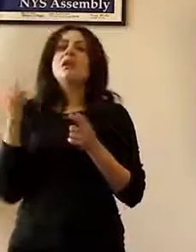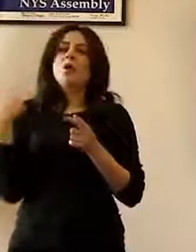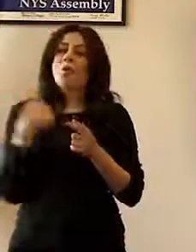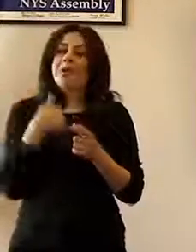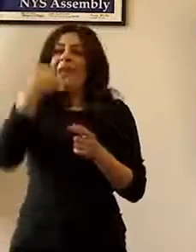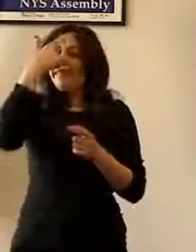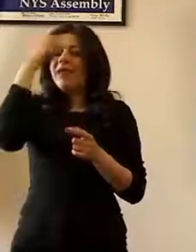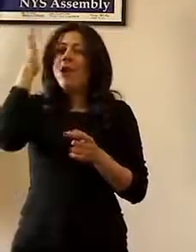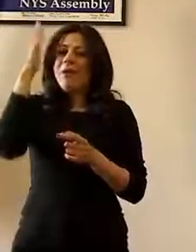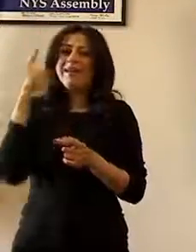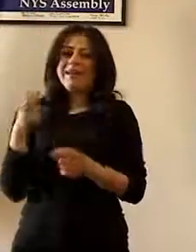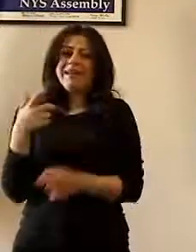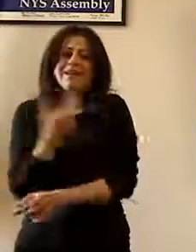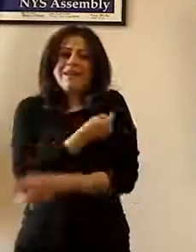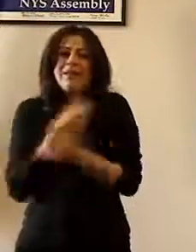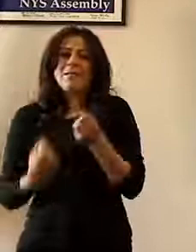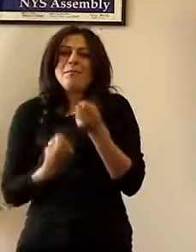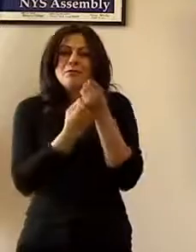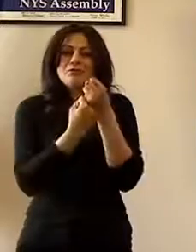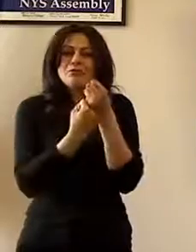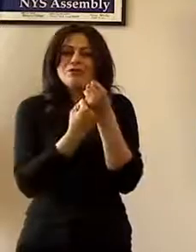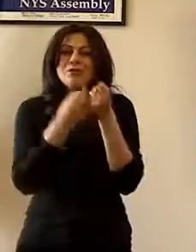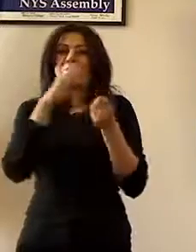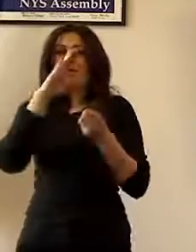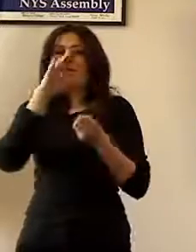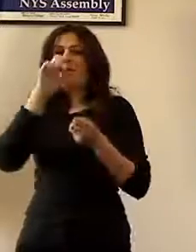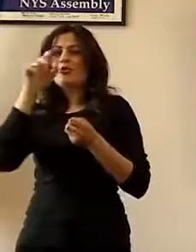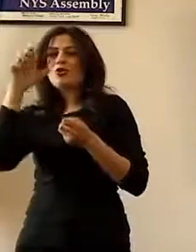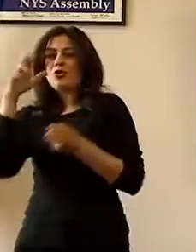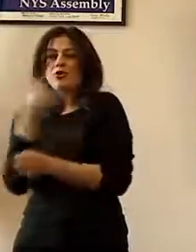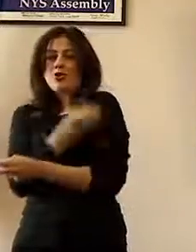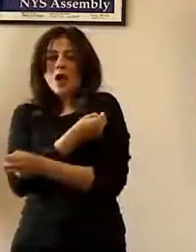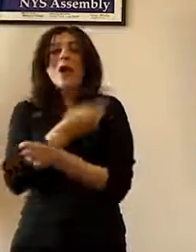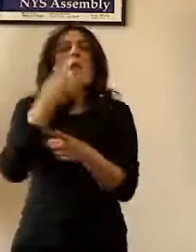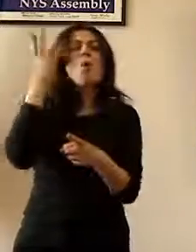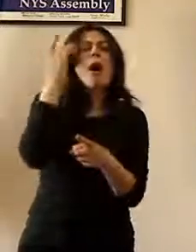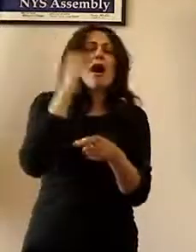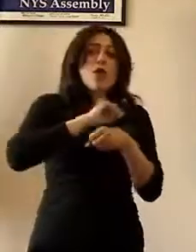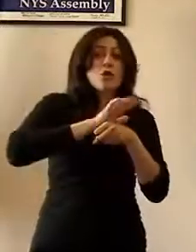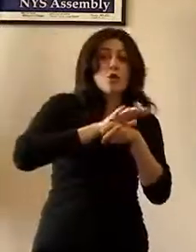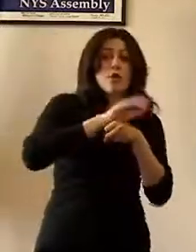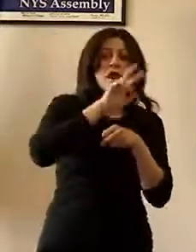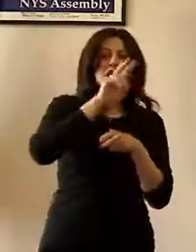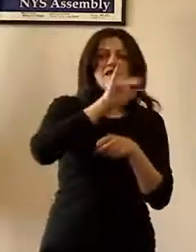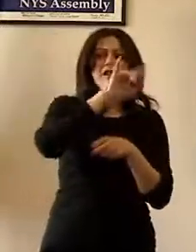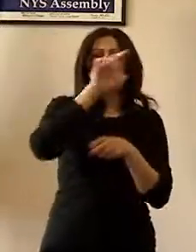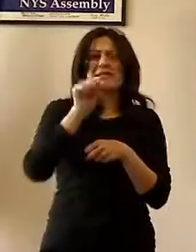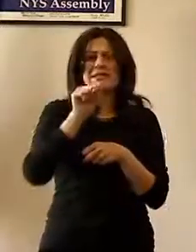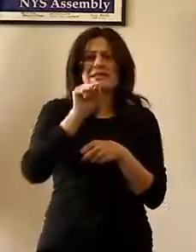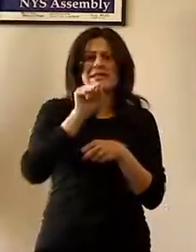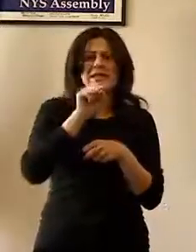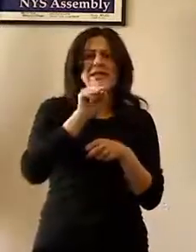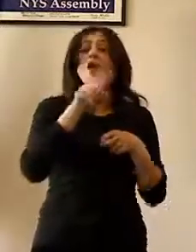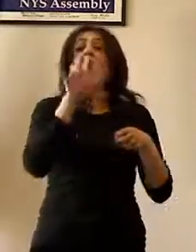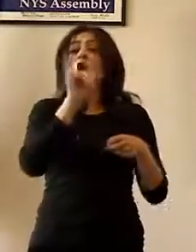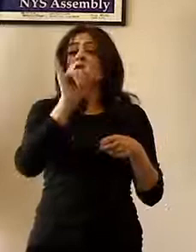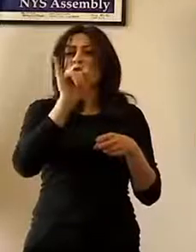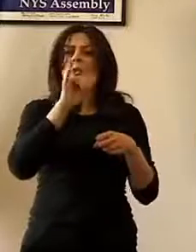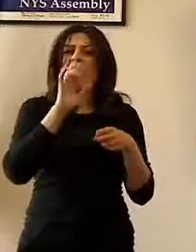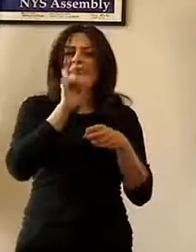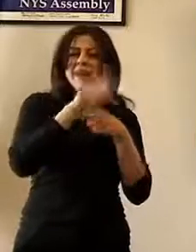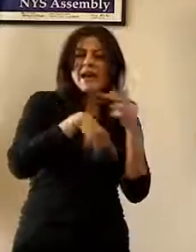need boosters because of the way that coronaviruses and coronavirus-related immunity